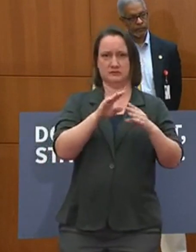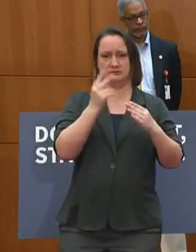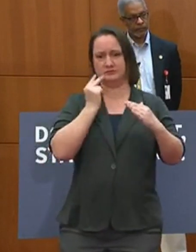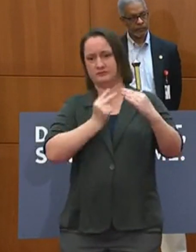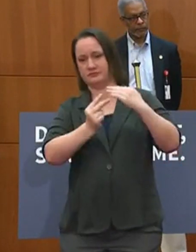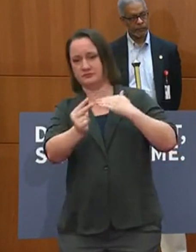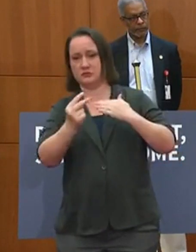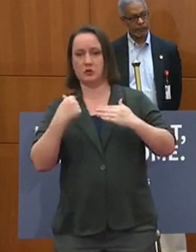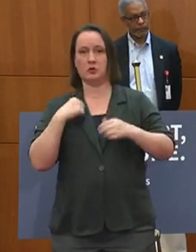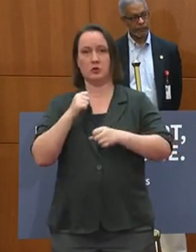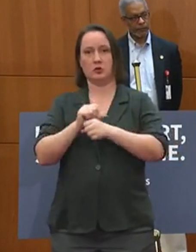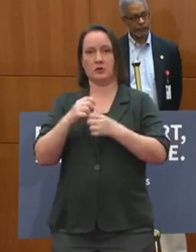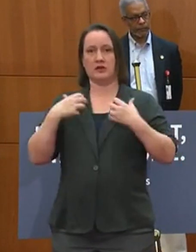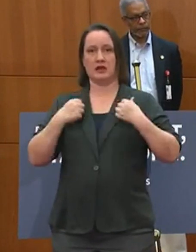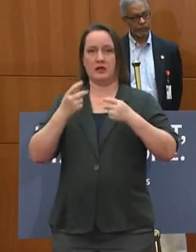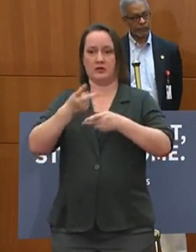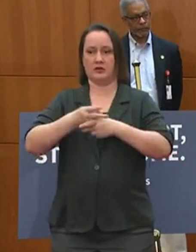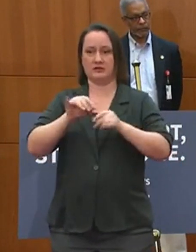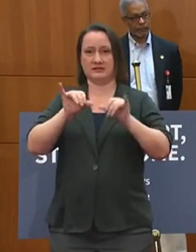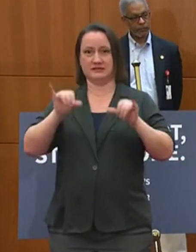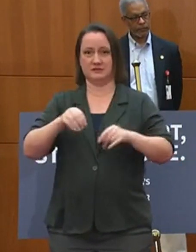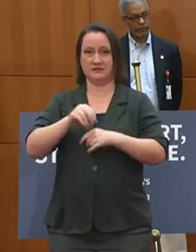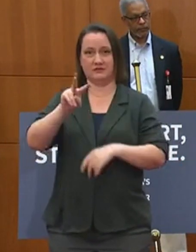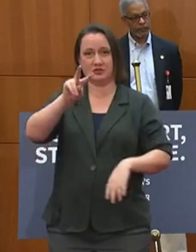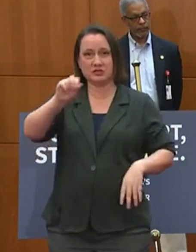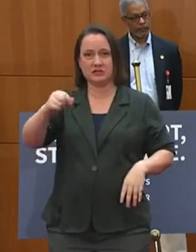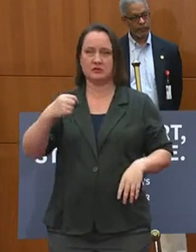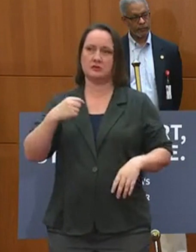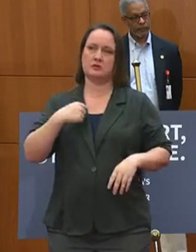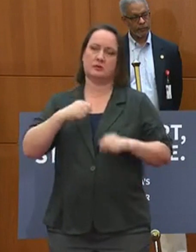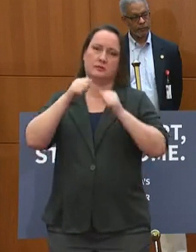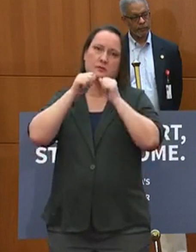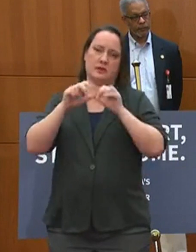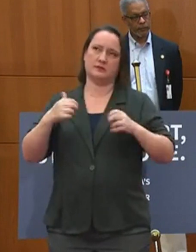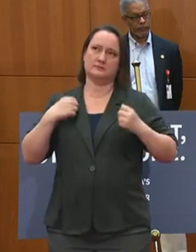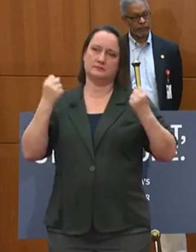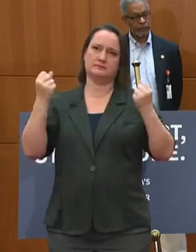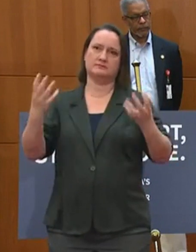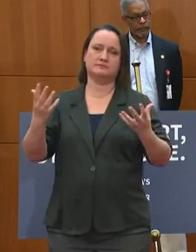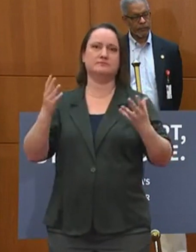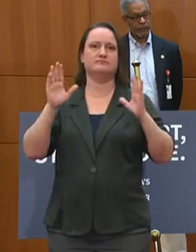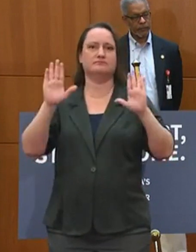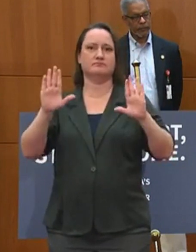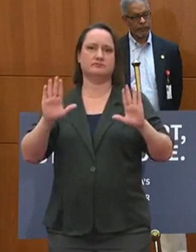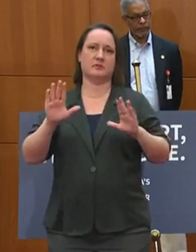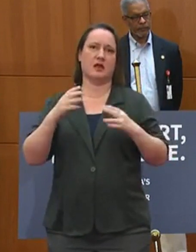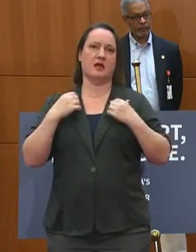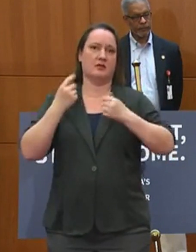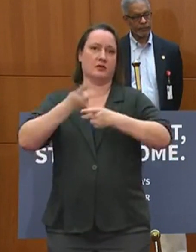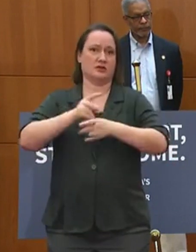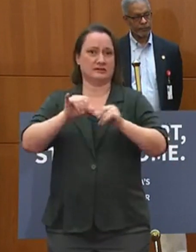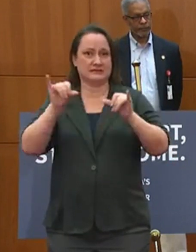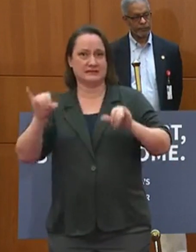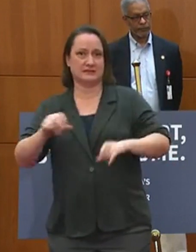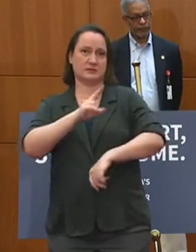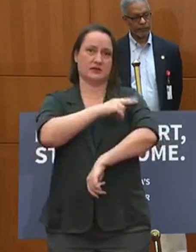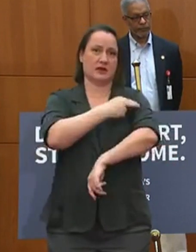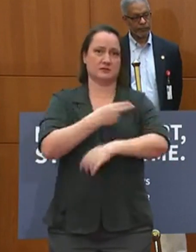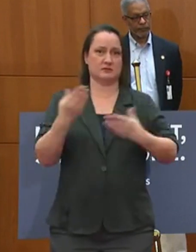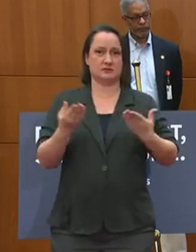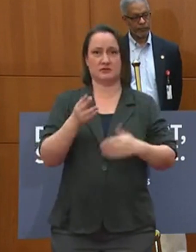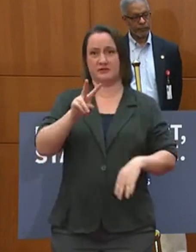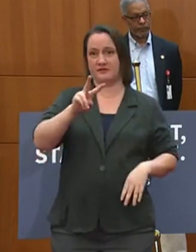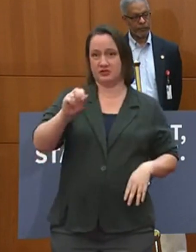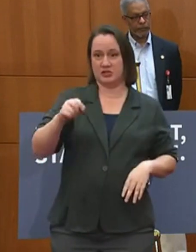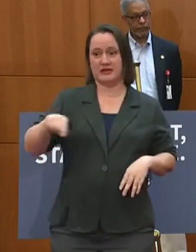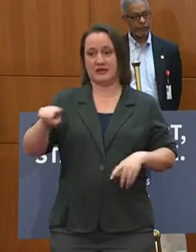healthcare systems of Virginia, and we are so blessed to have tremendous healthcare systems and hospitals in Virginia. And they've been working on their